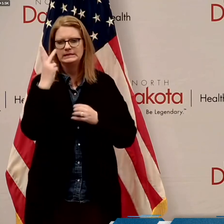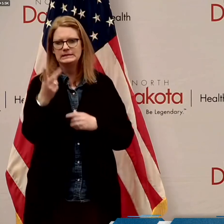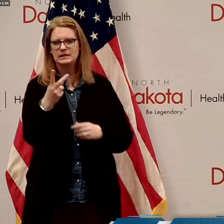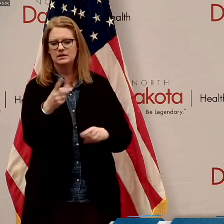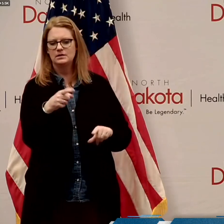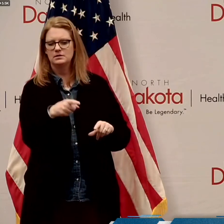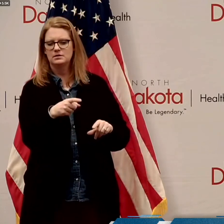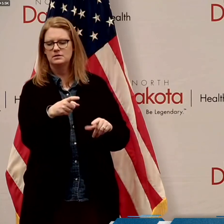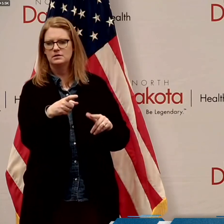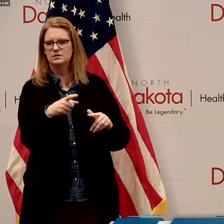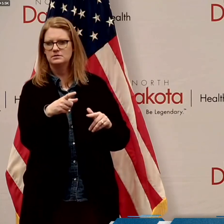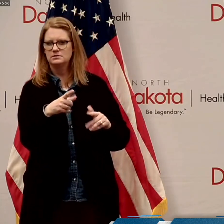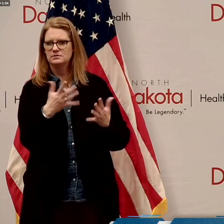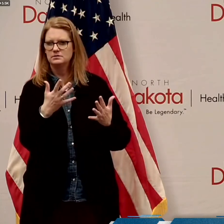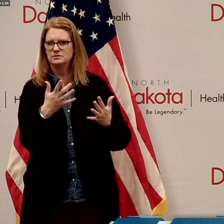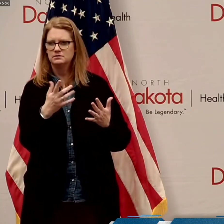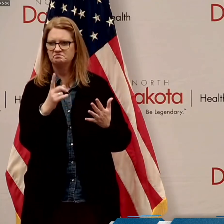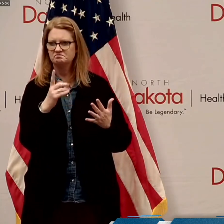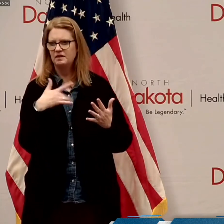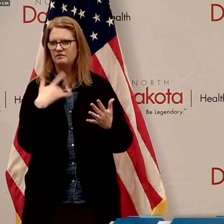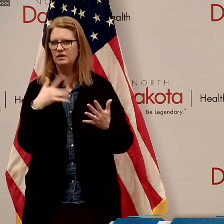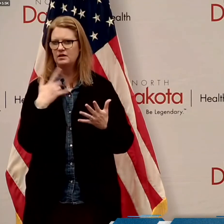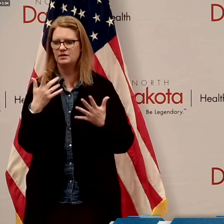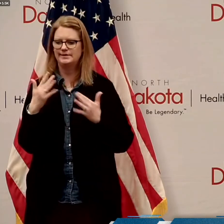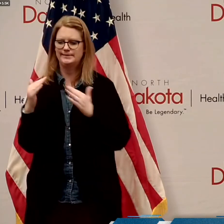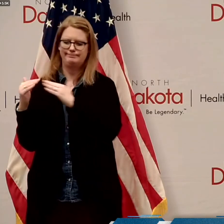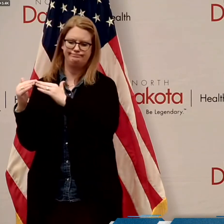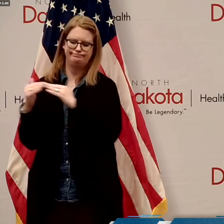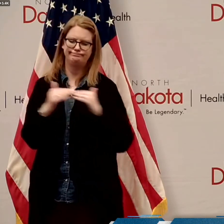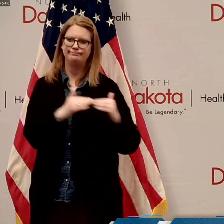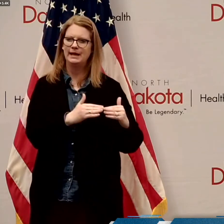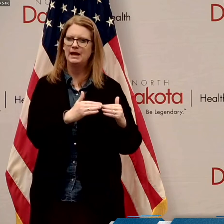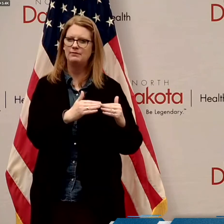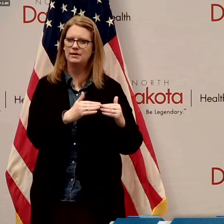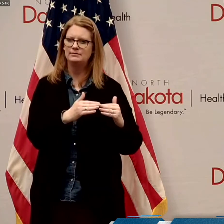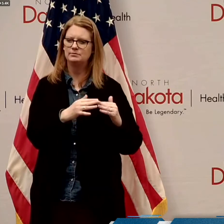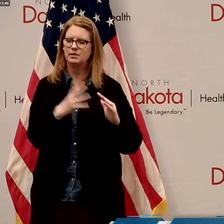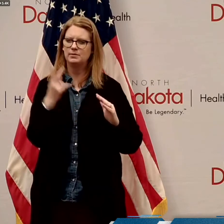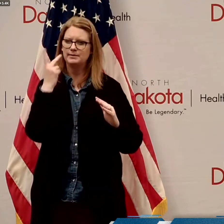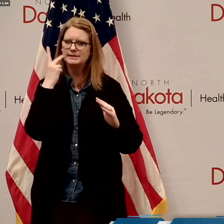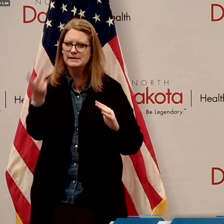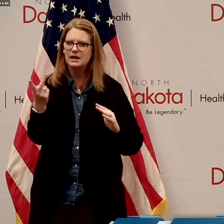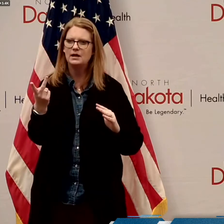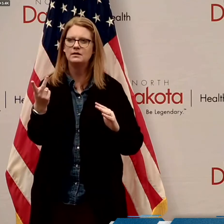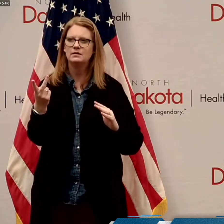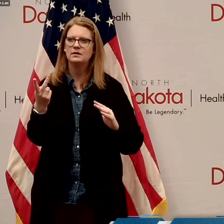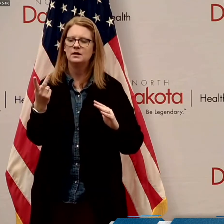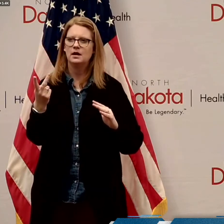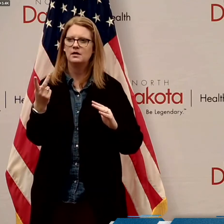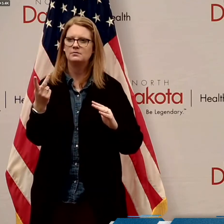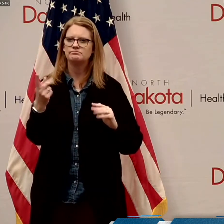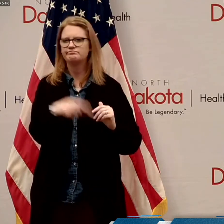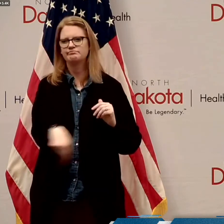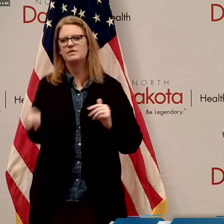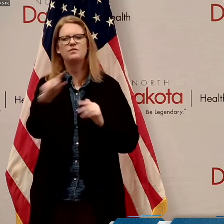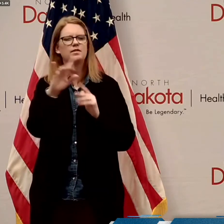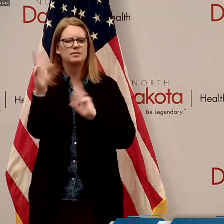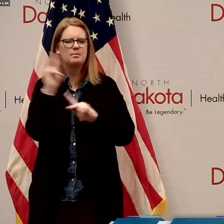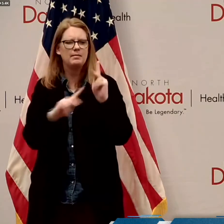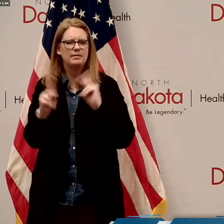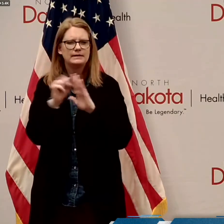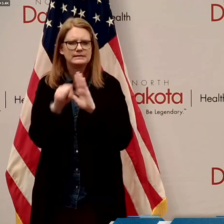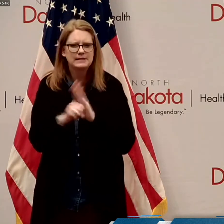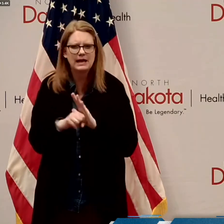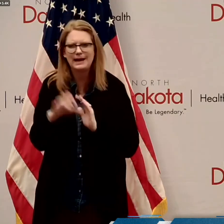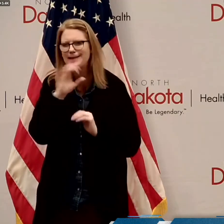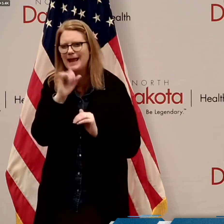relatively even distribution to the population we have in the state in terms of where those cases are living. And maybe we